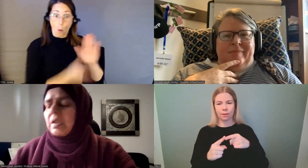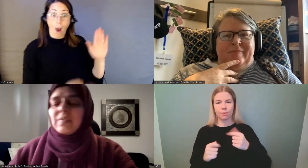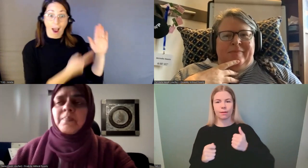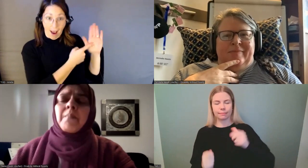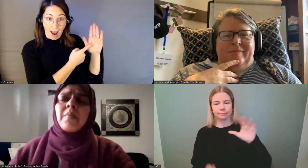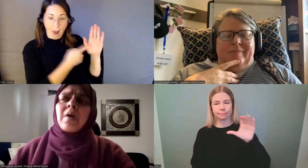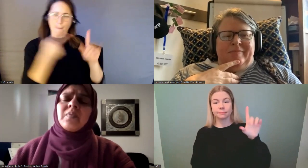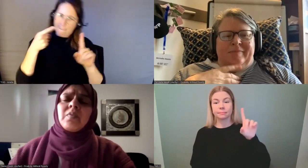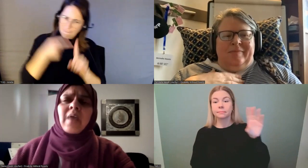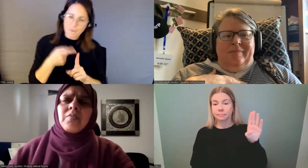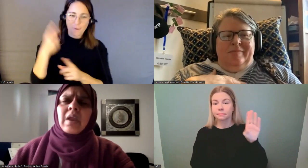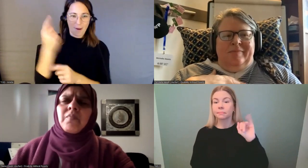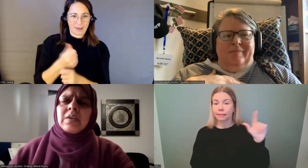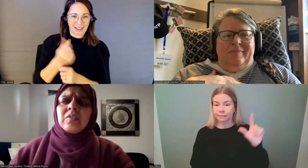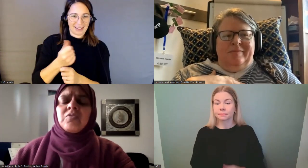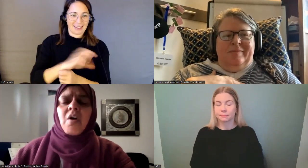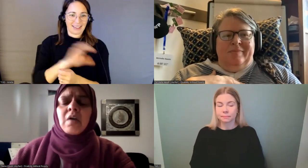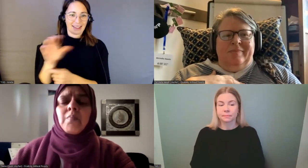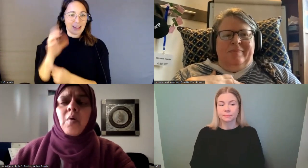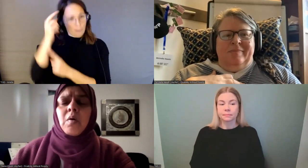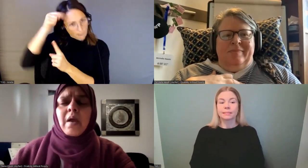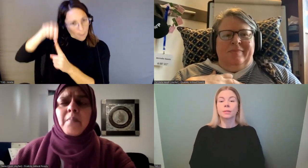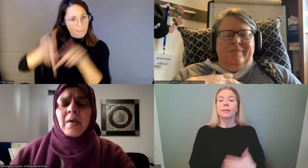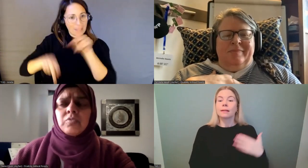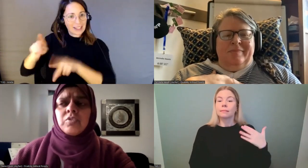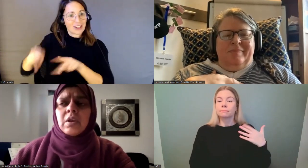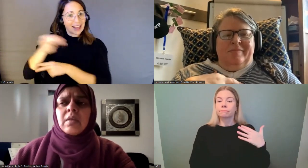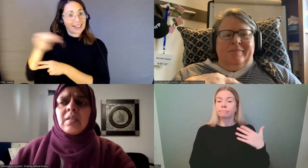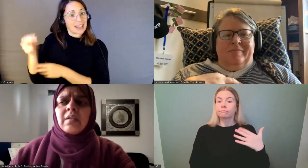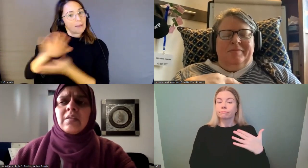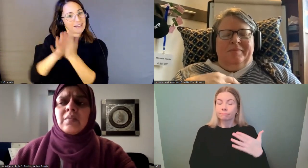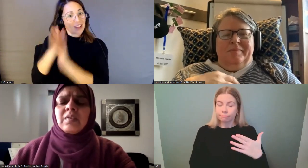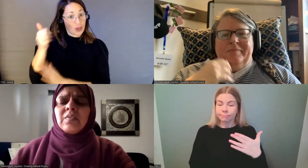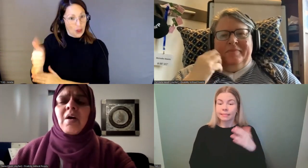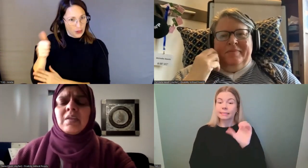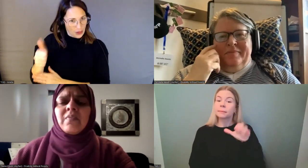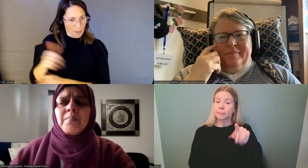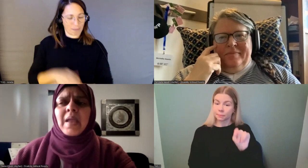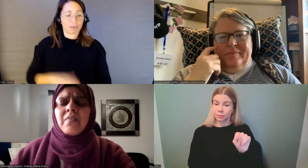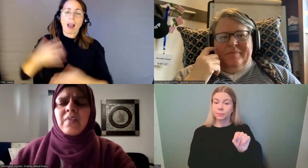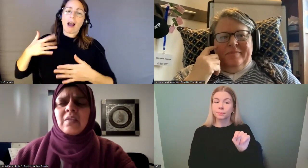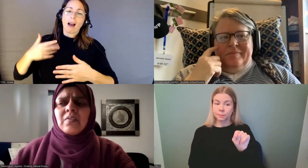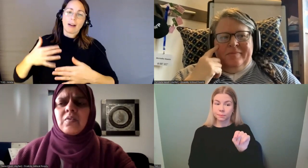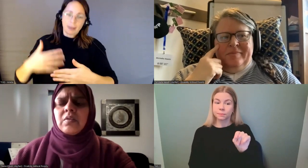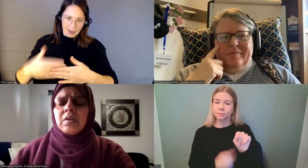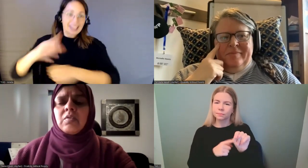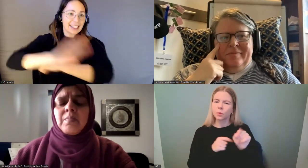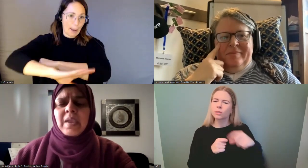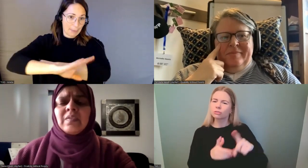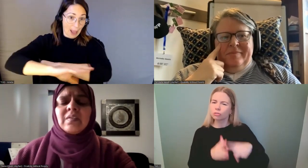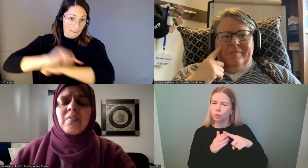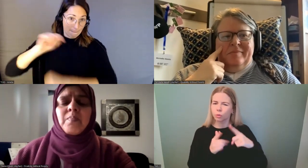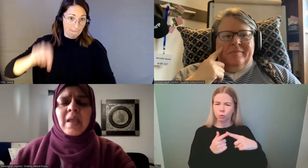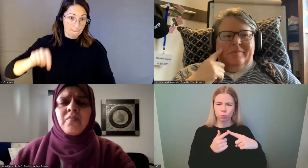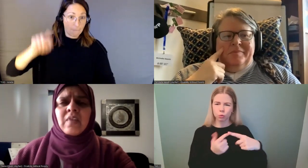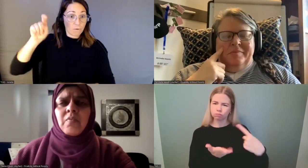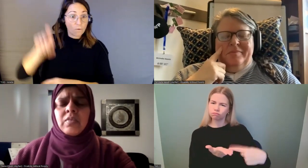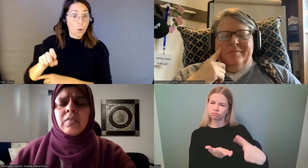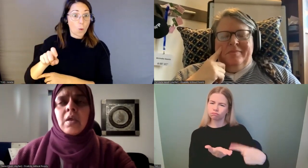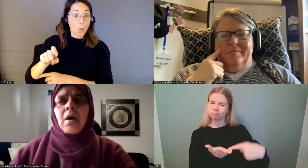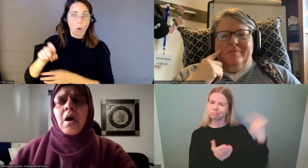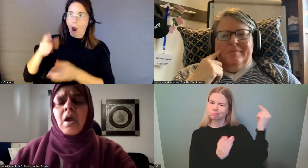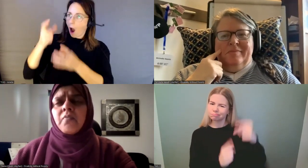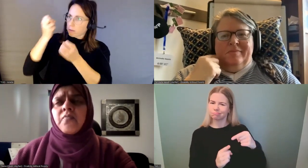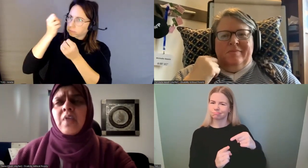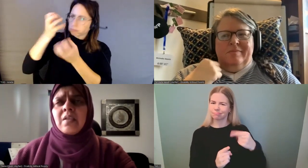So September comes around, and we need to talk more about the design of the benefit. So the basics of a benefit